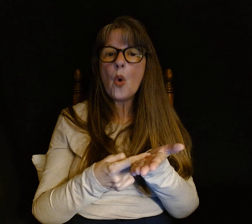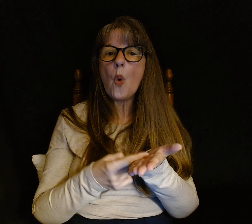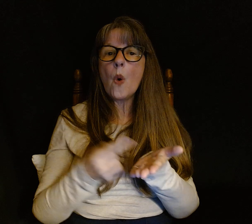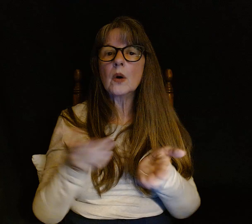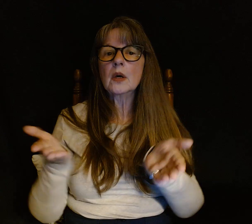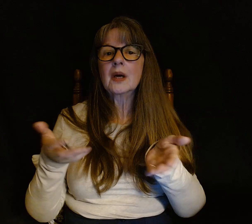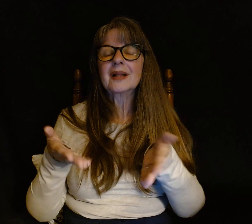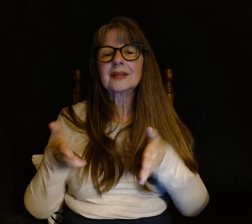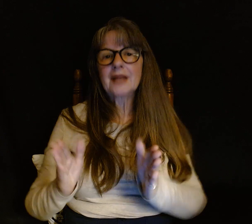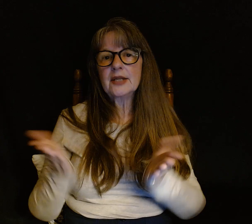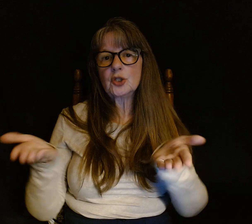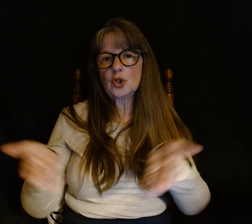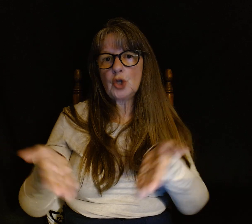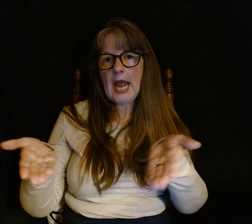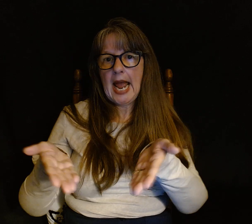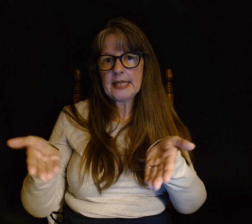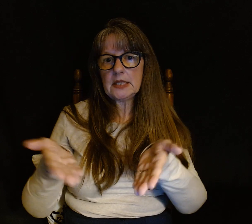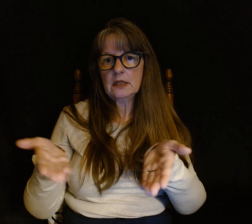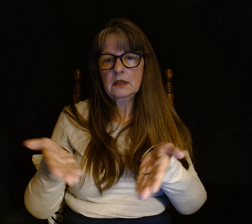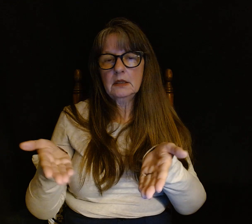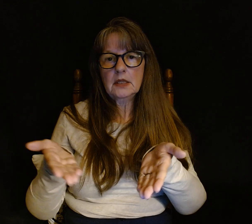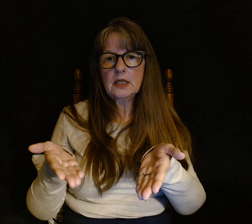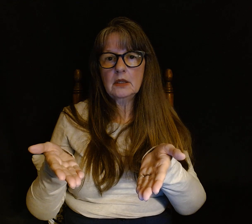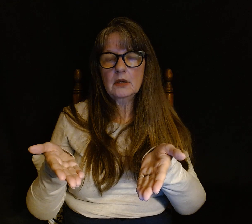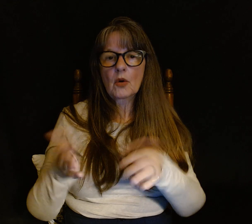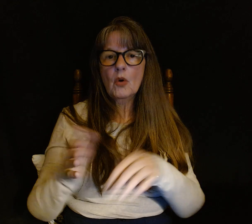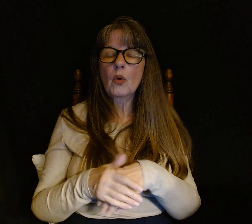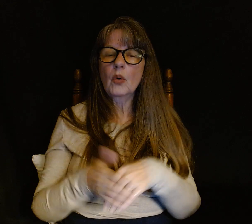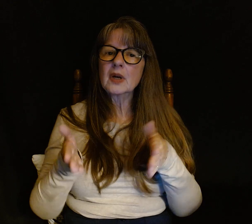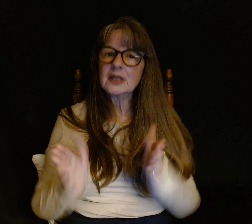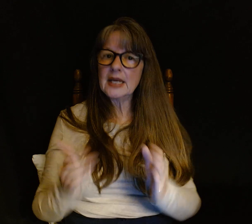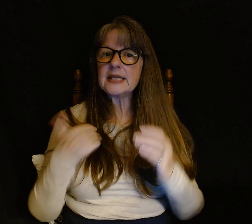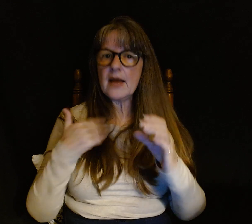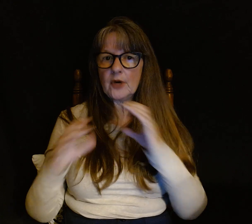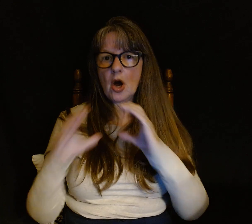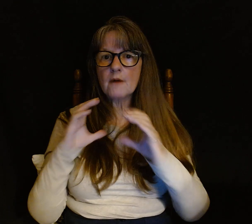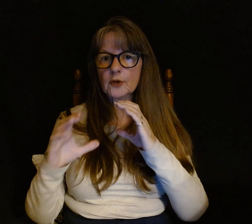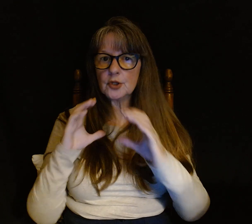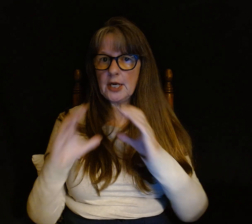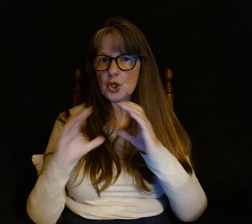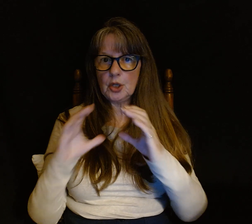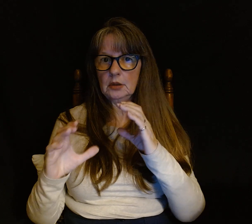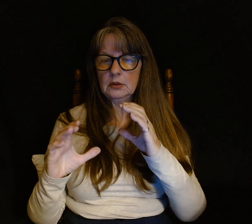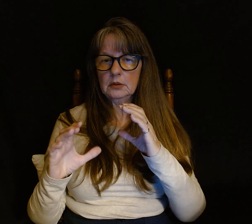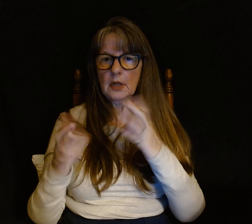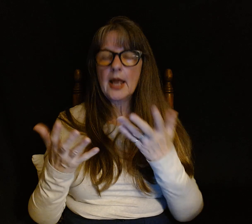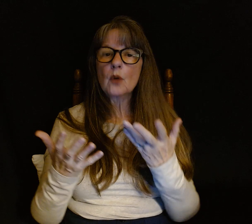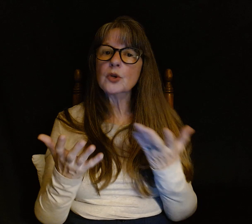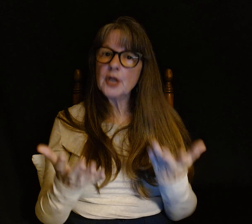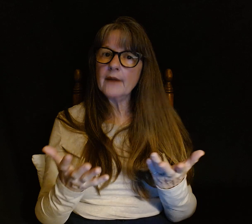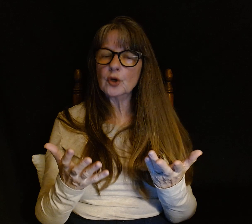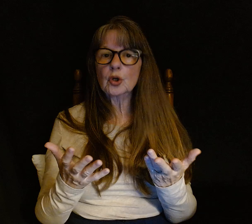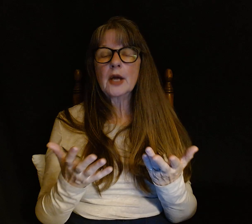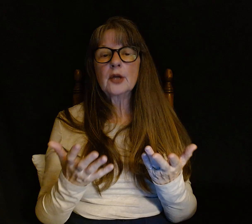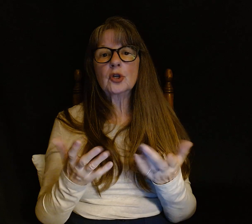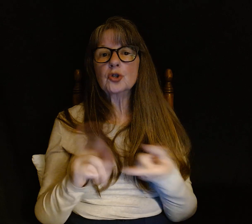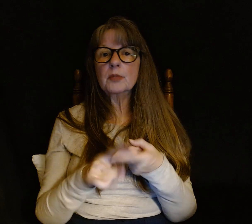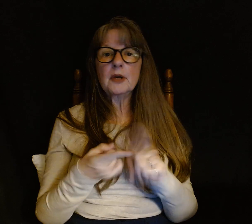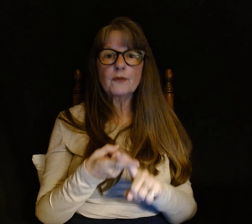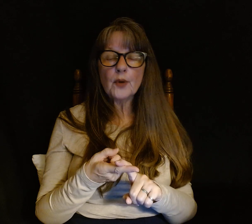or let's chat, or let's have a conversation. Whichever, because you could be a friend, you